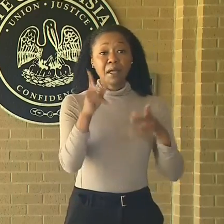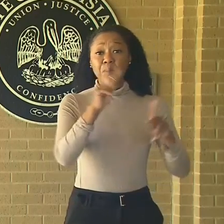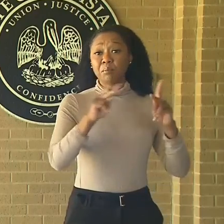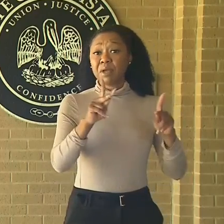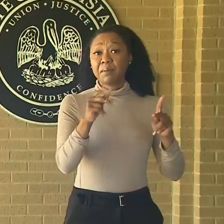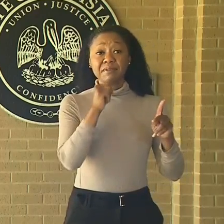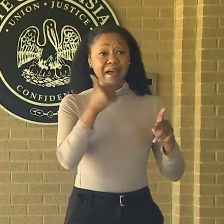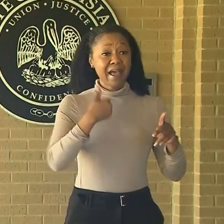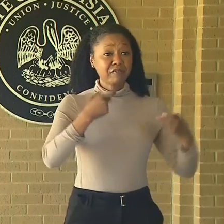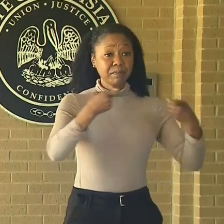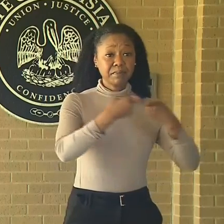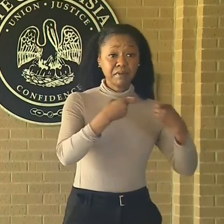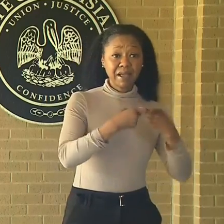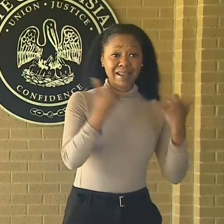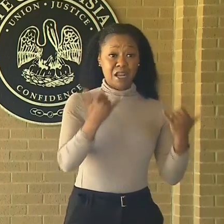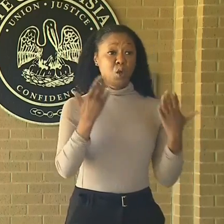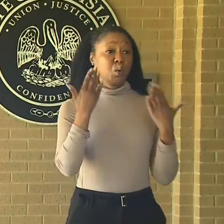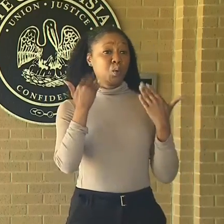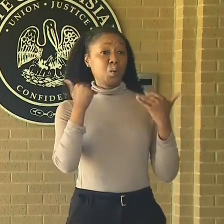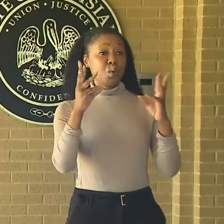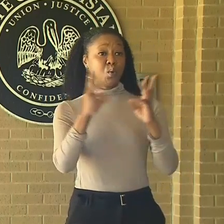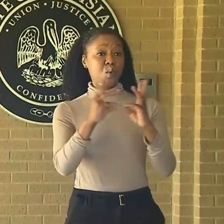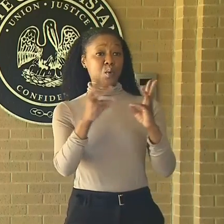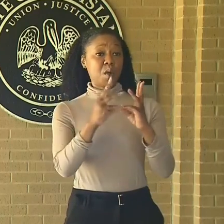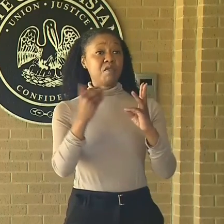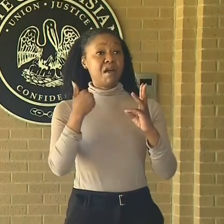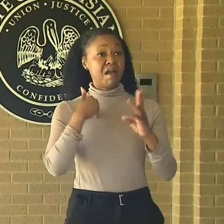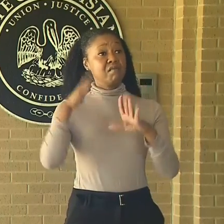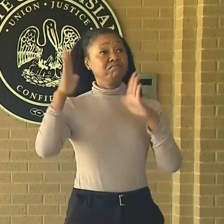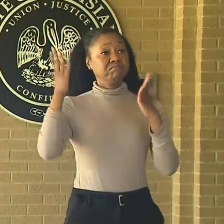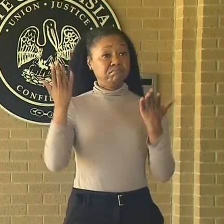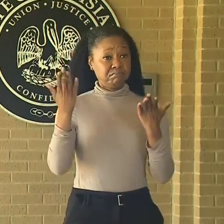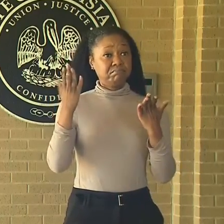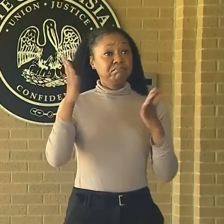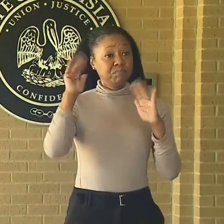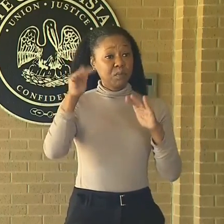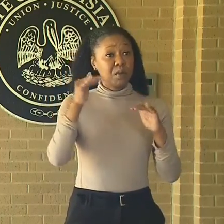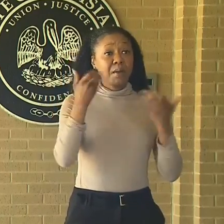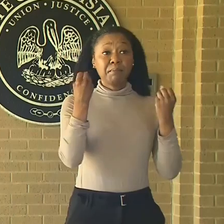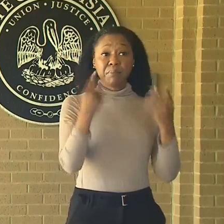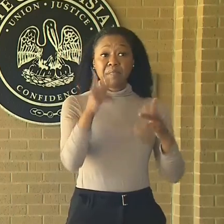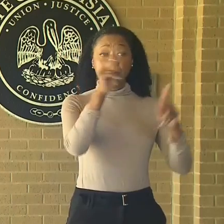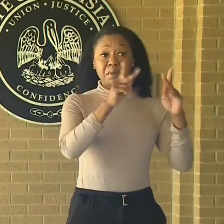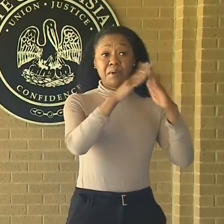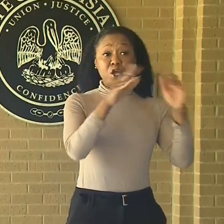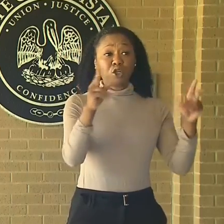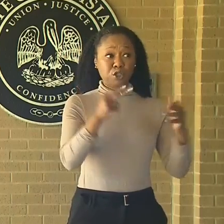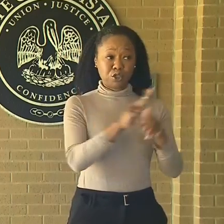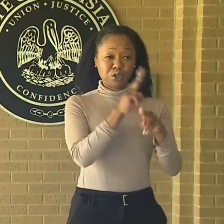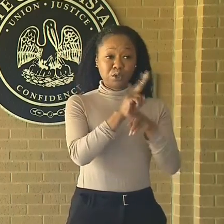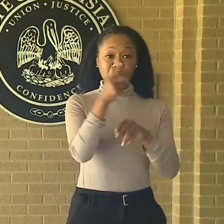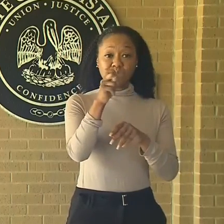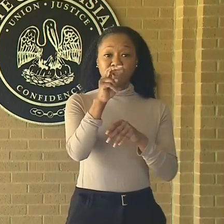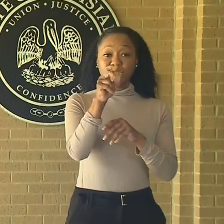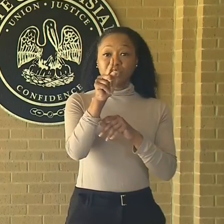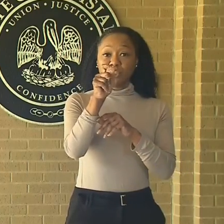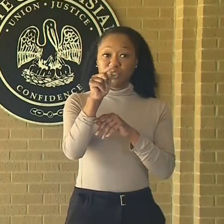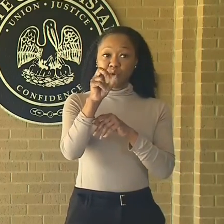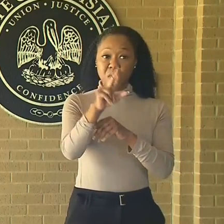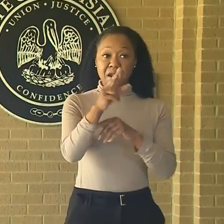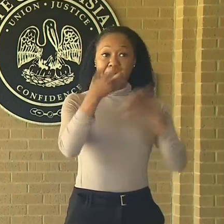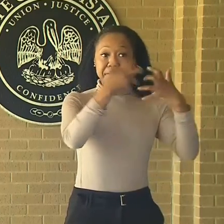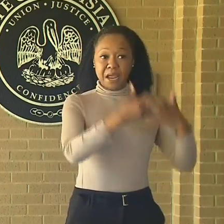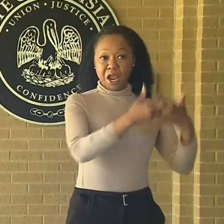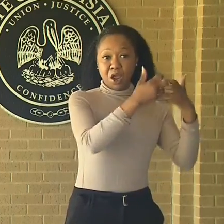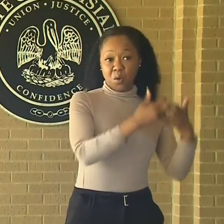without power and with the cooler weather, I anticipate that there will be a lot of households out there using generator power this evening and